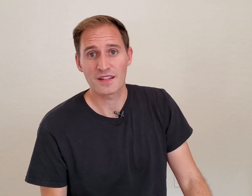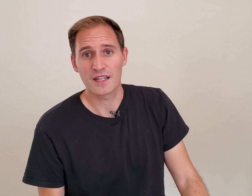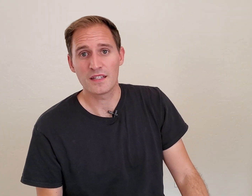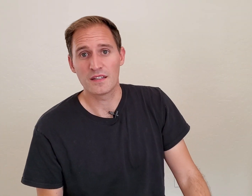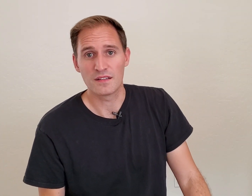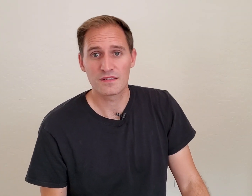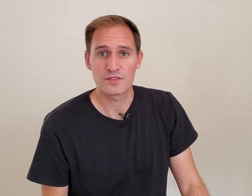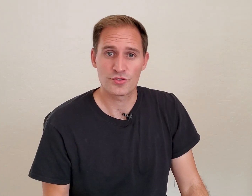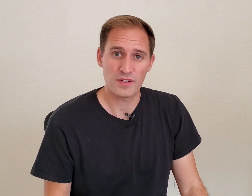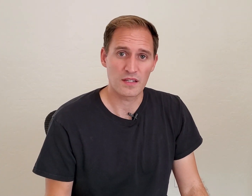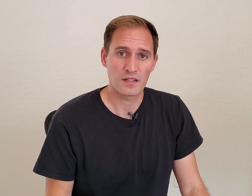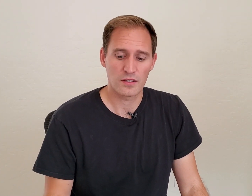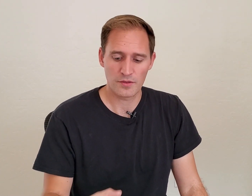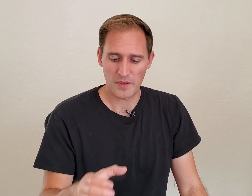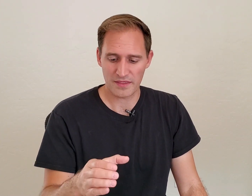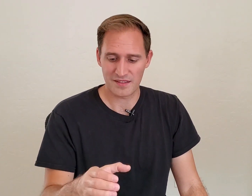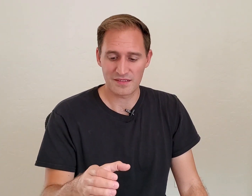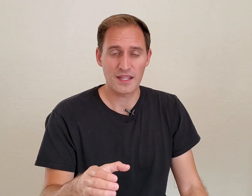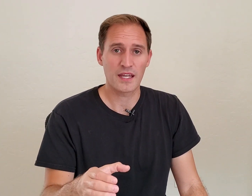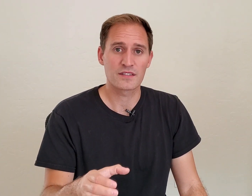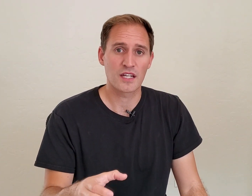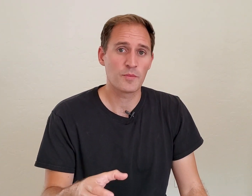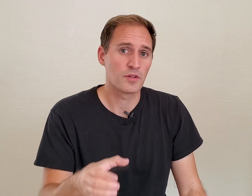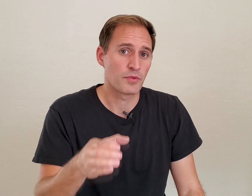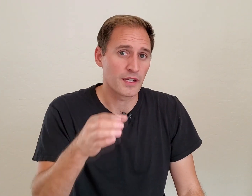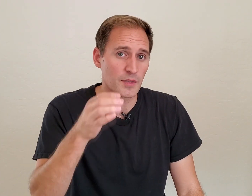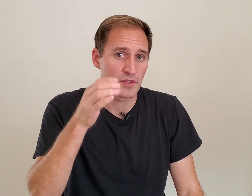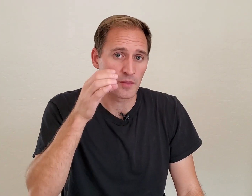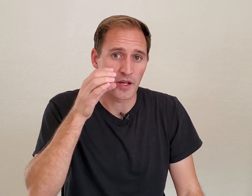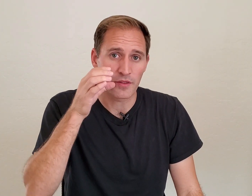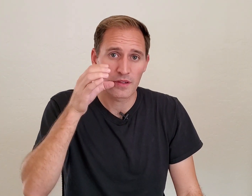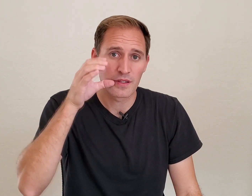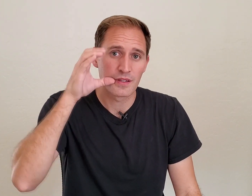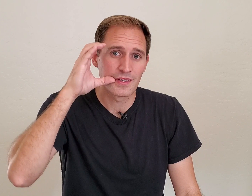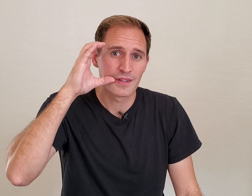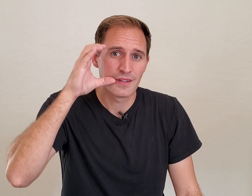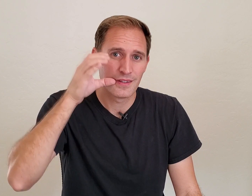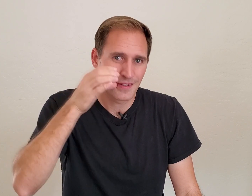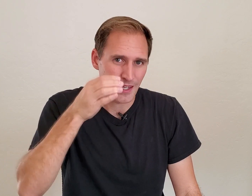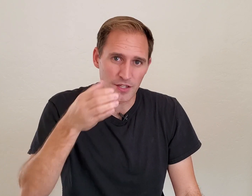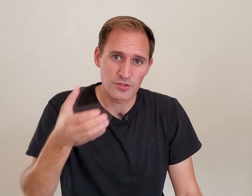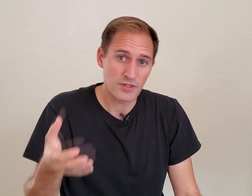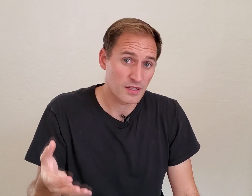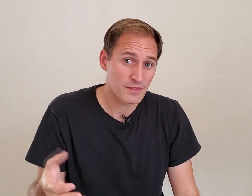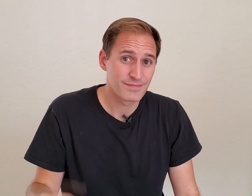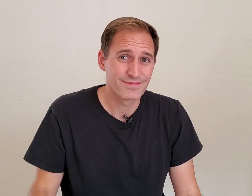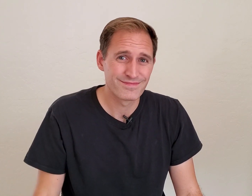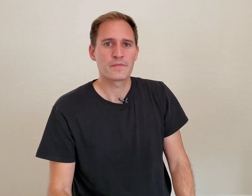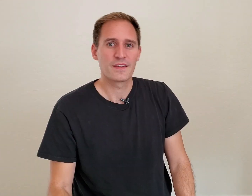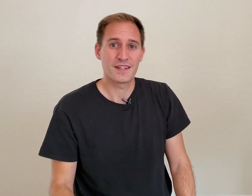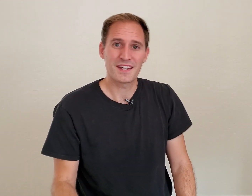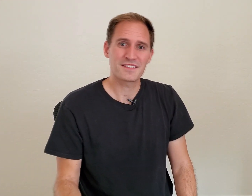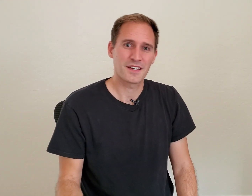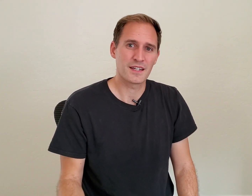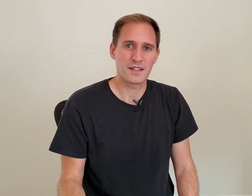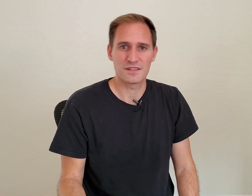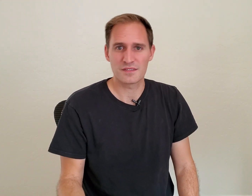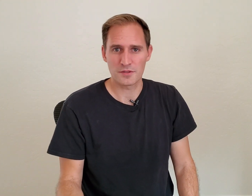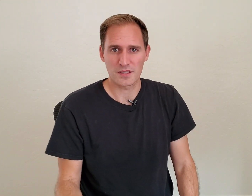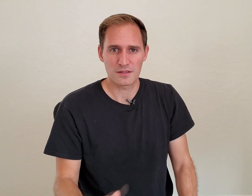next sign is drink. You make the C hand shape, you bring it up to your mouth. and you drink. The next sign is soda.